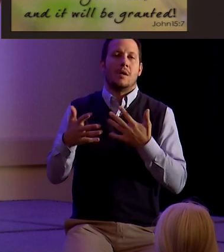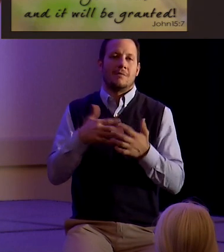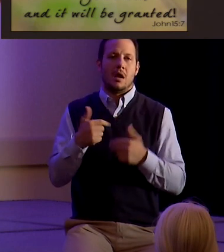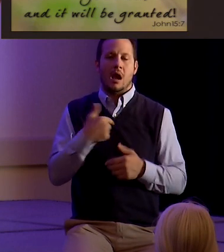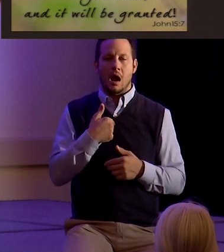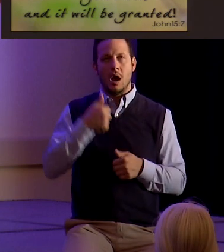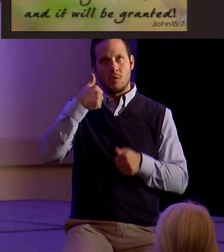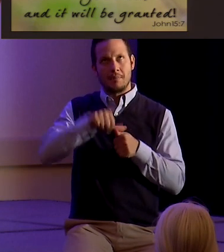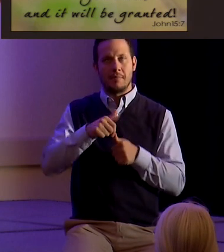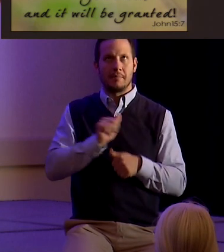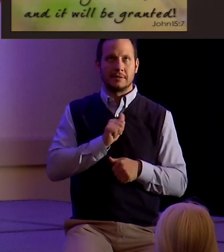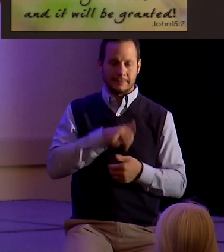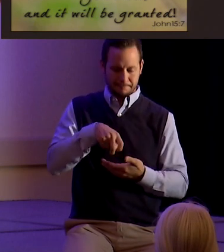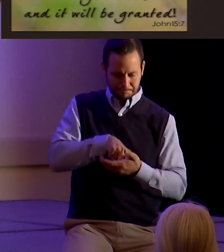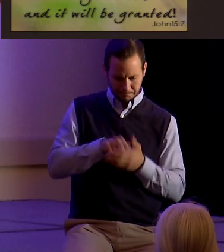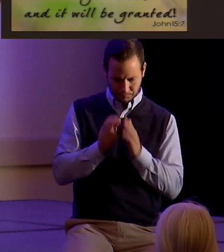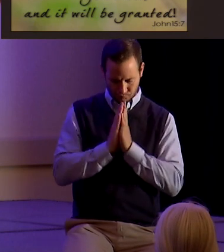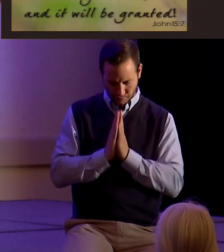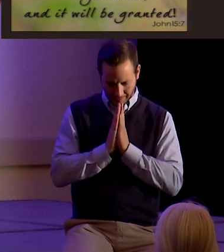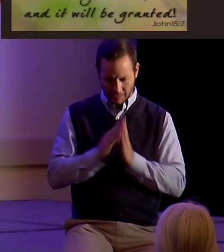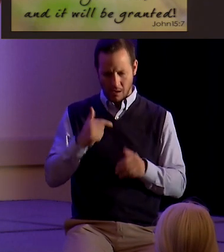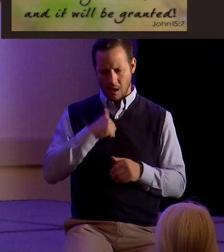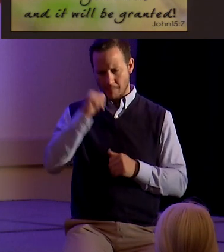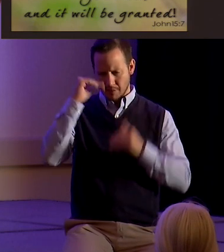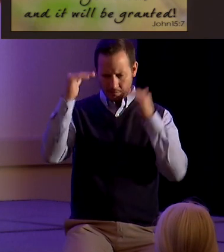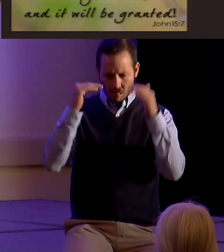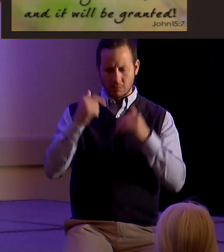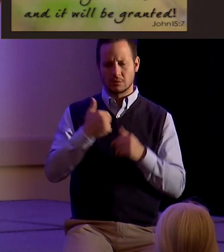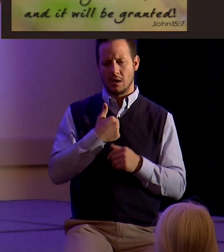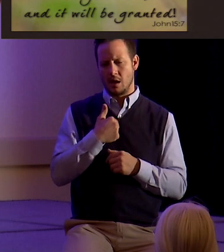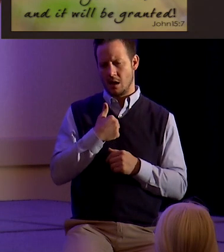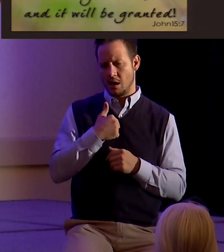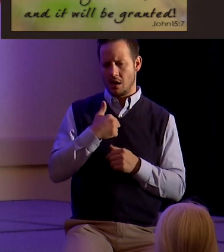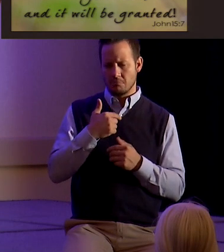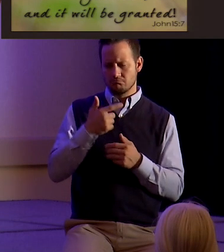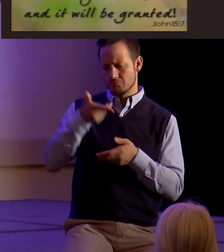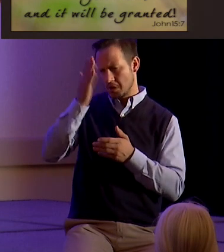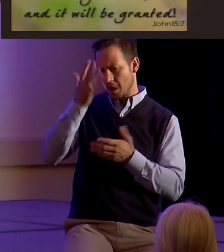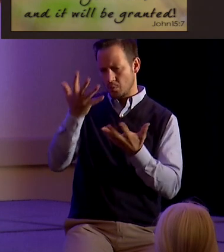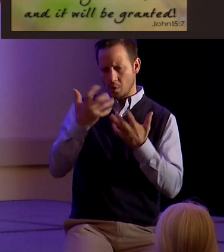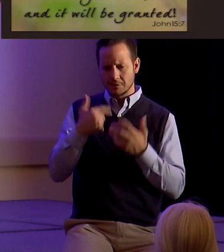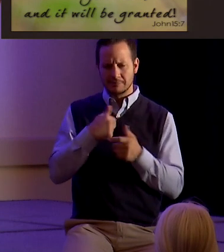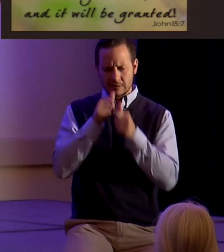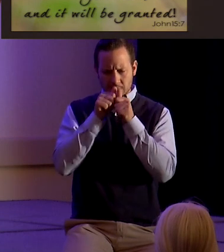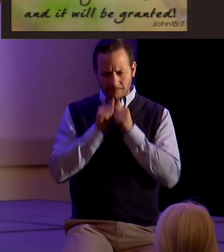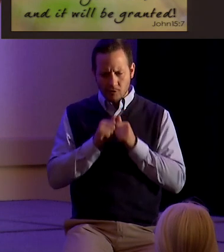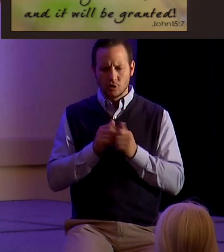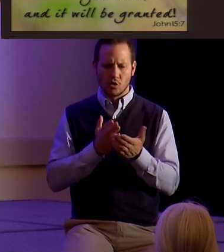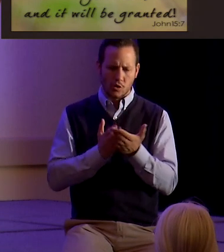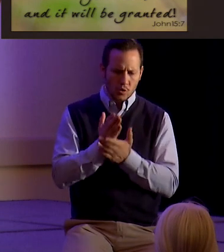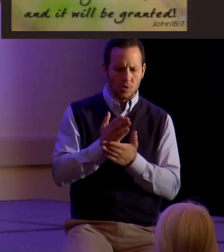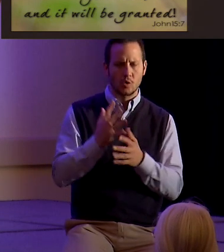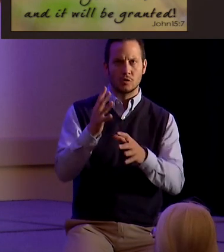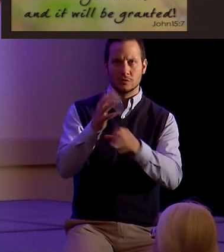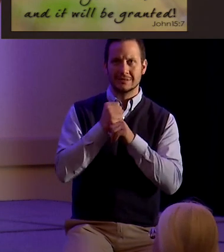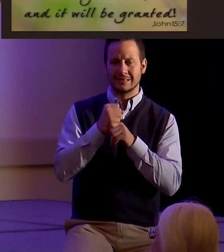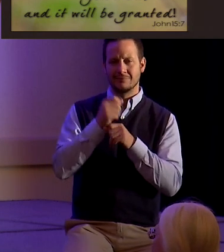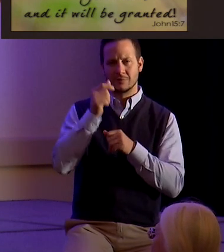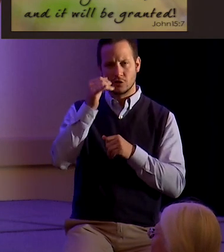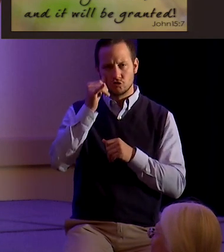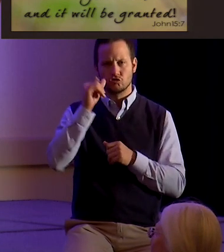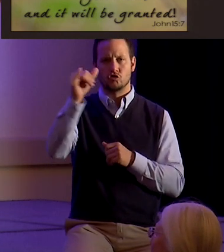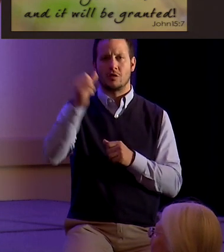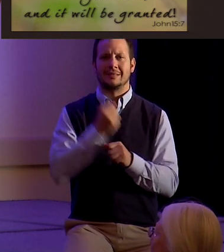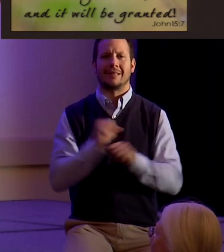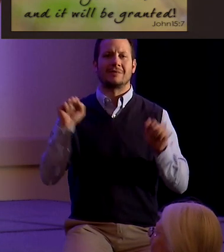adult. I was in this relationship. It was what God wanted for me to suffer through for eternal salvation, whatever. But the